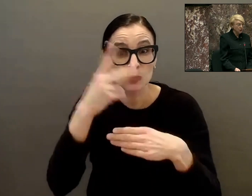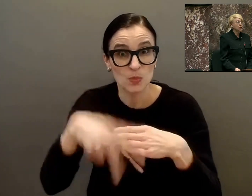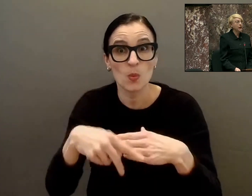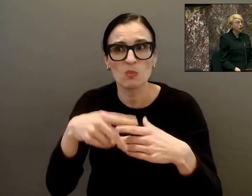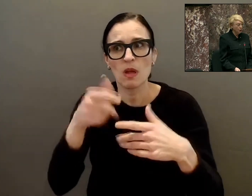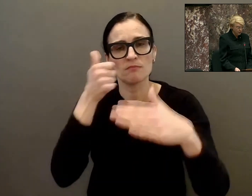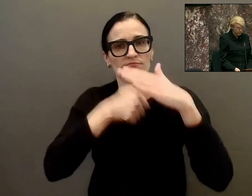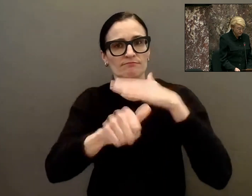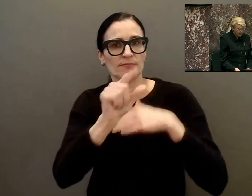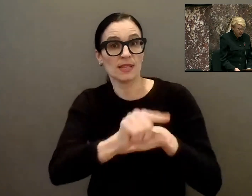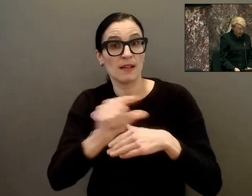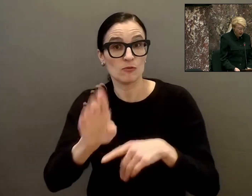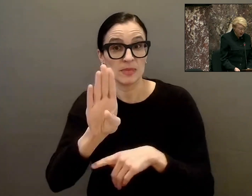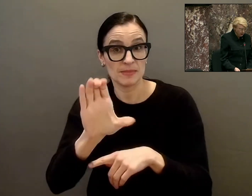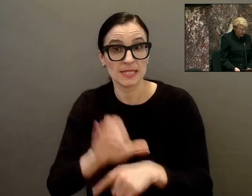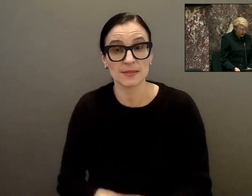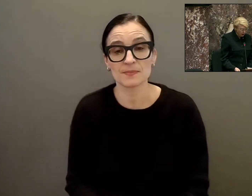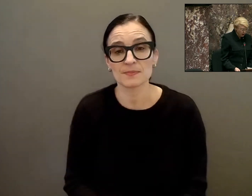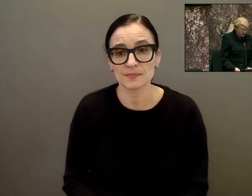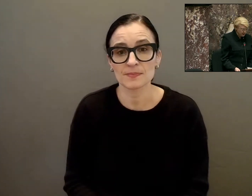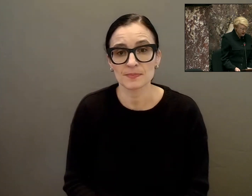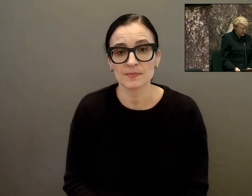Sabrina Moshenko,